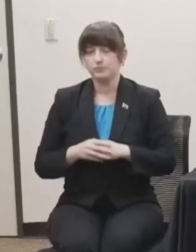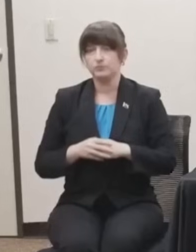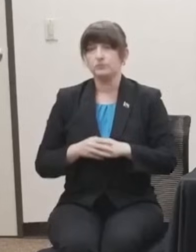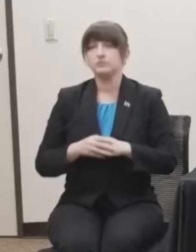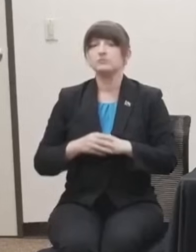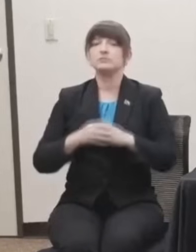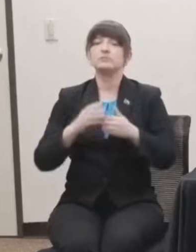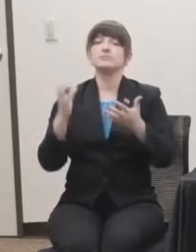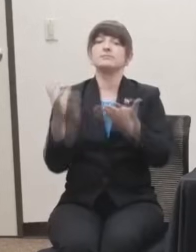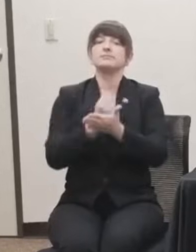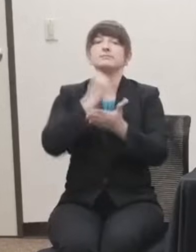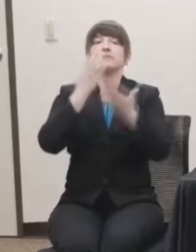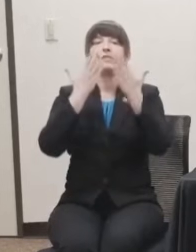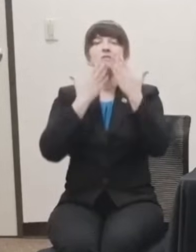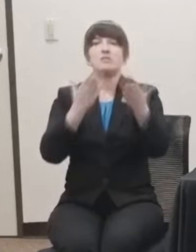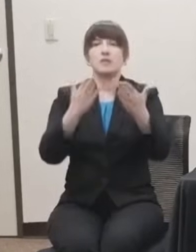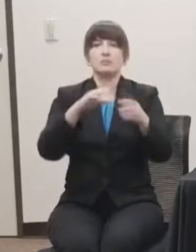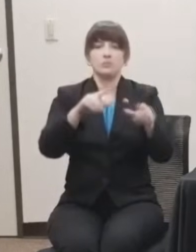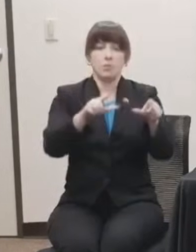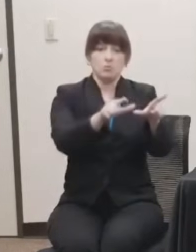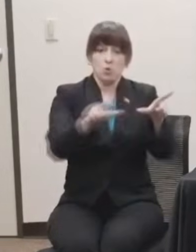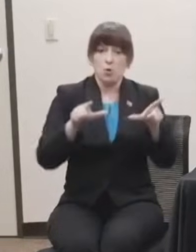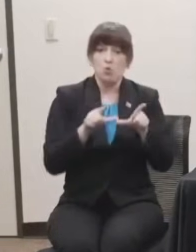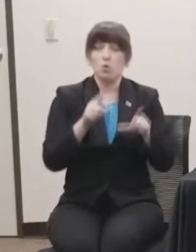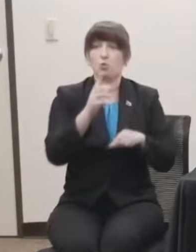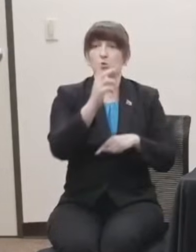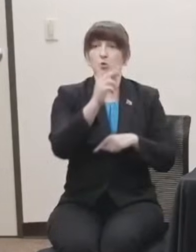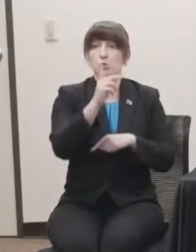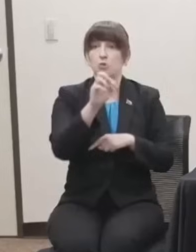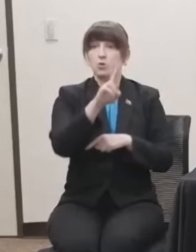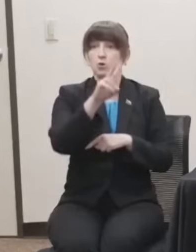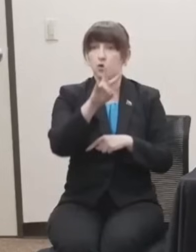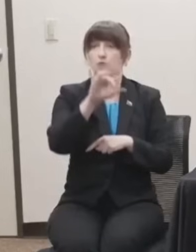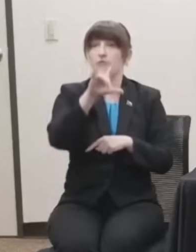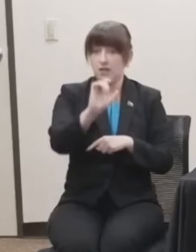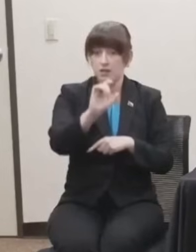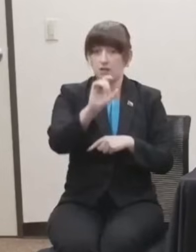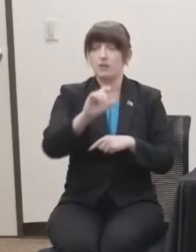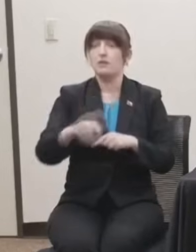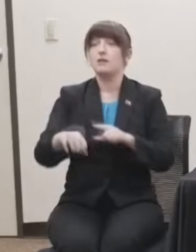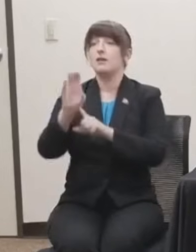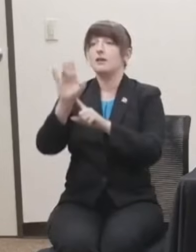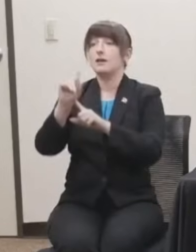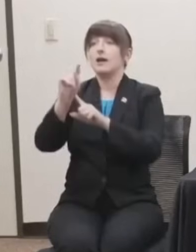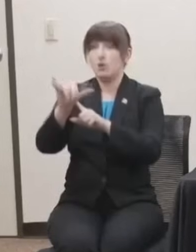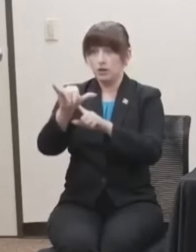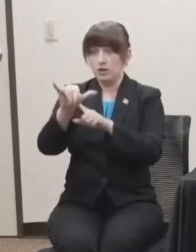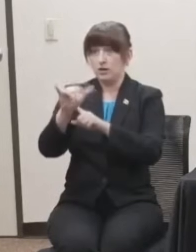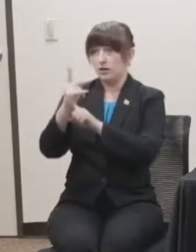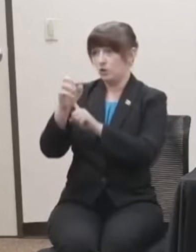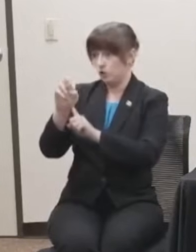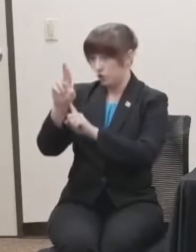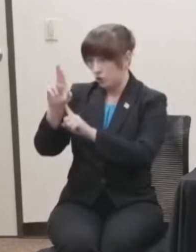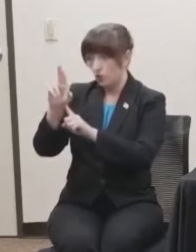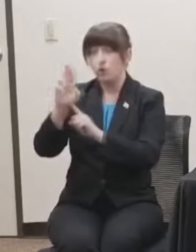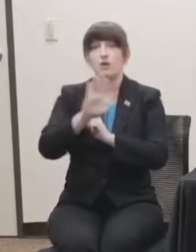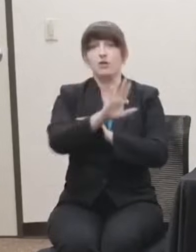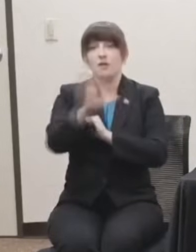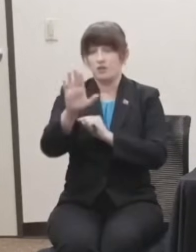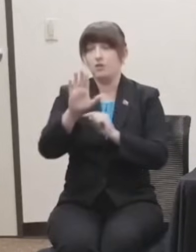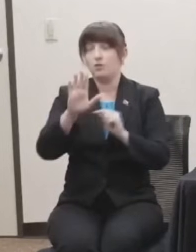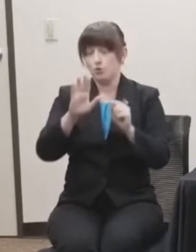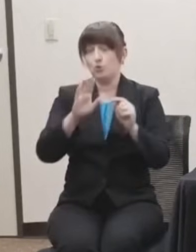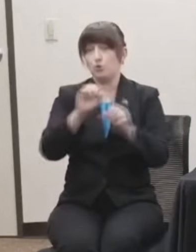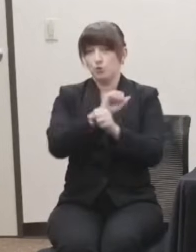officials, city and county and otherwise, who also are working around the clock to make sure they are addressing those concerns.